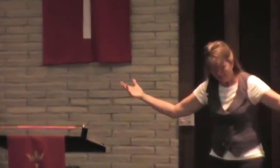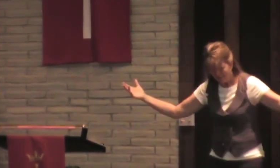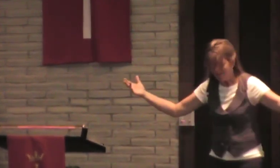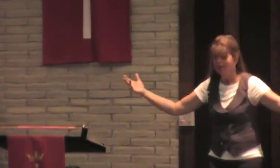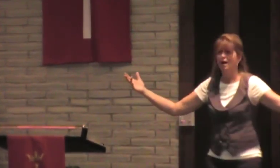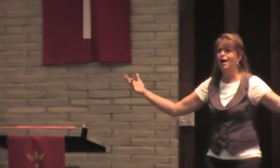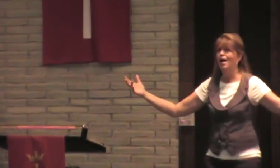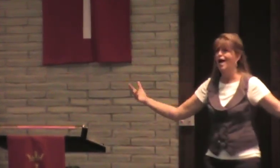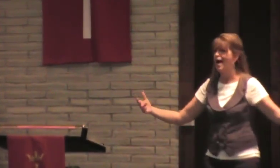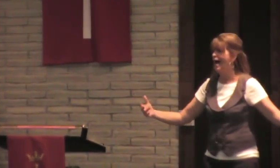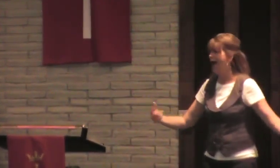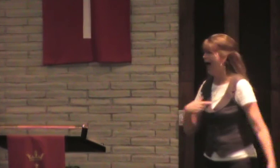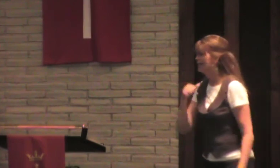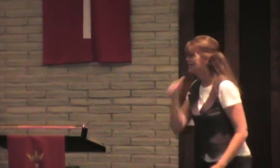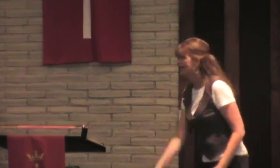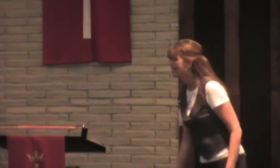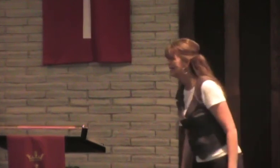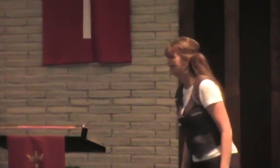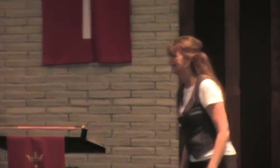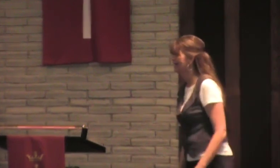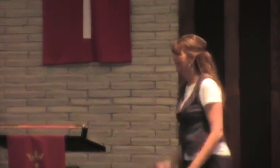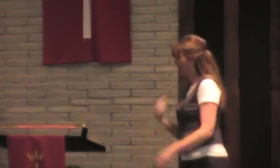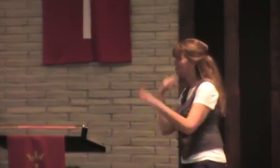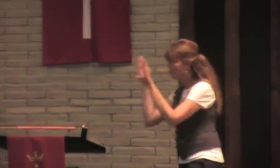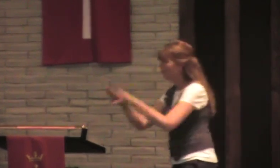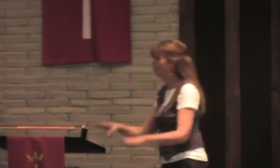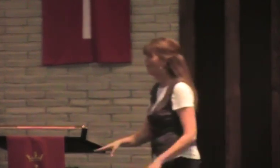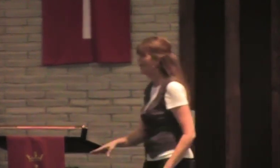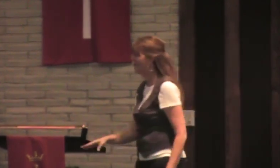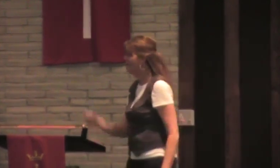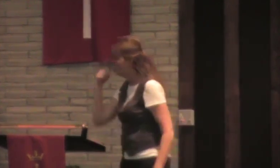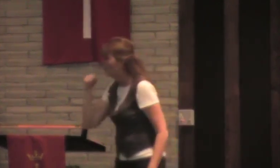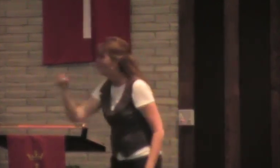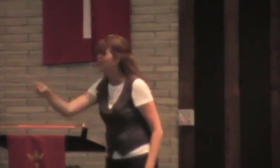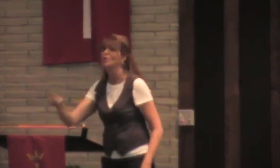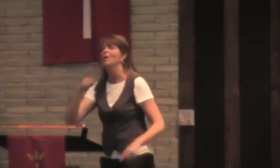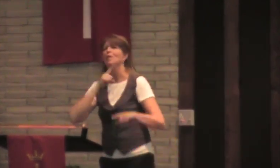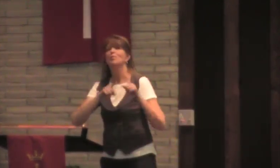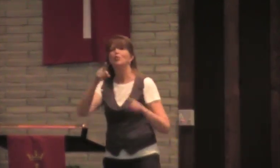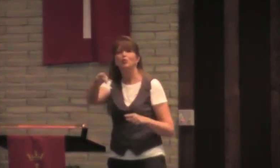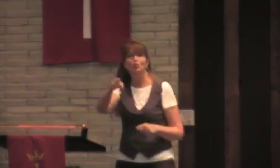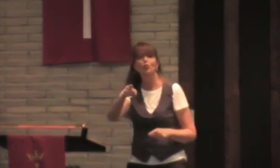And He's like, I didn't. I shut the door.